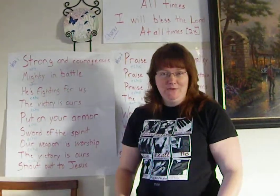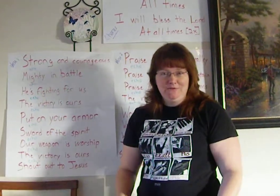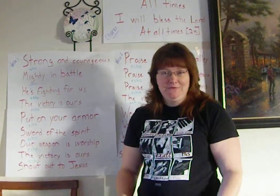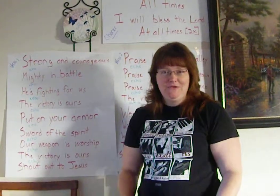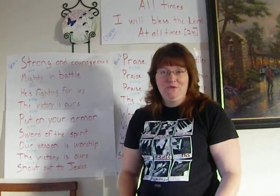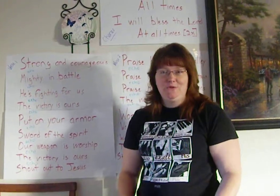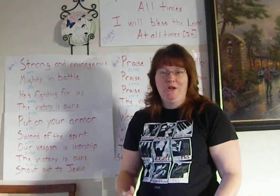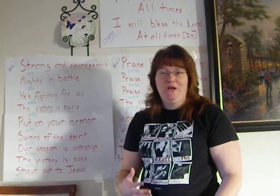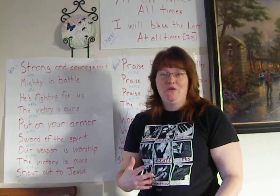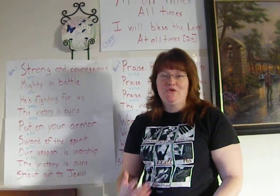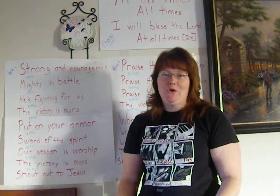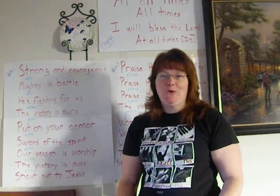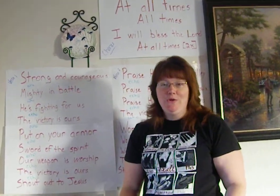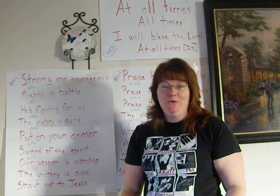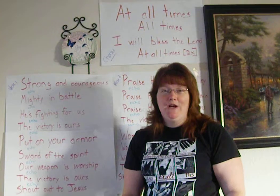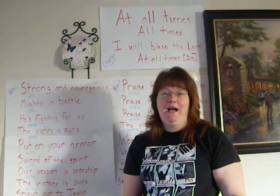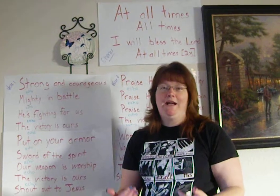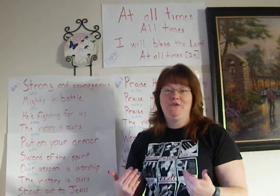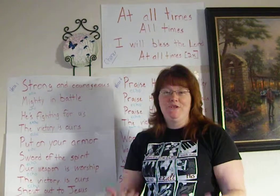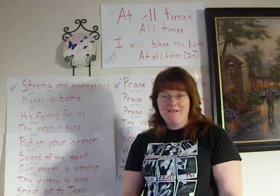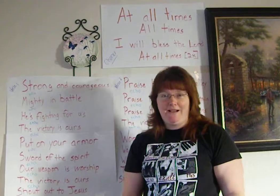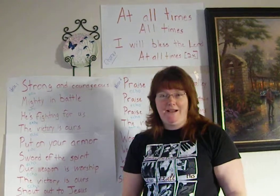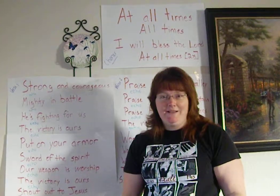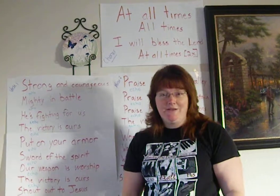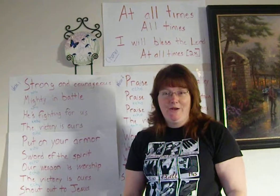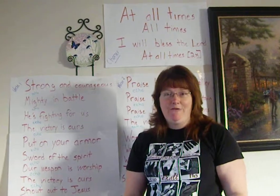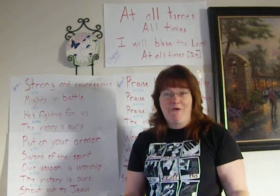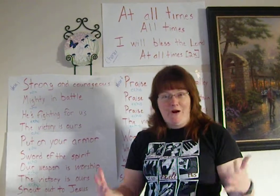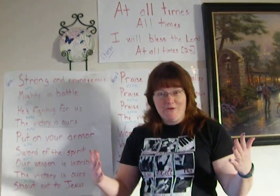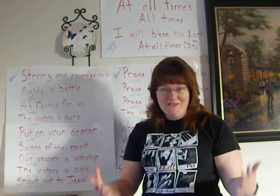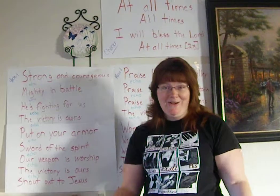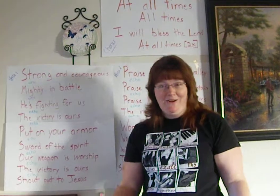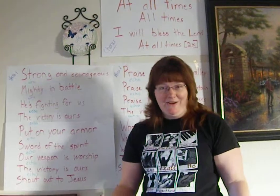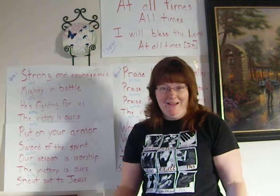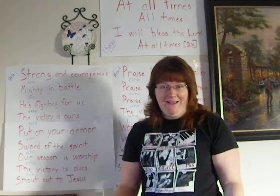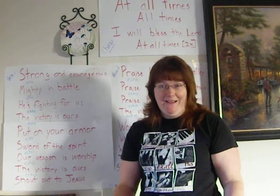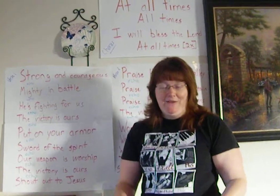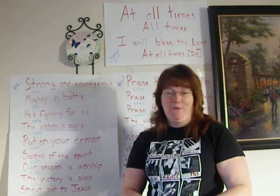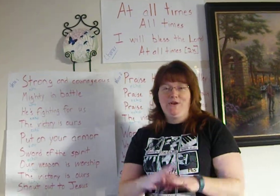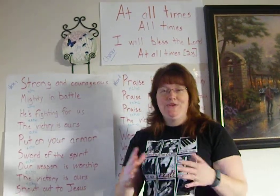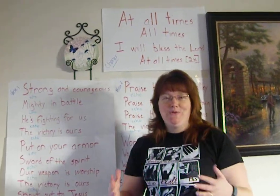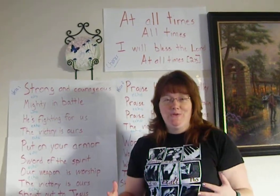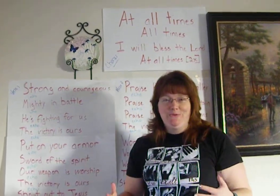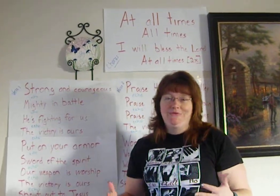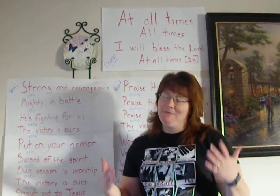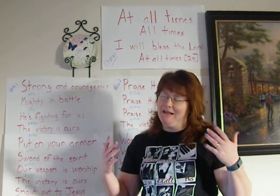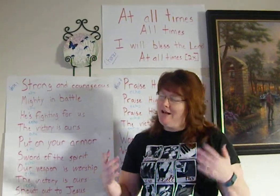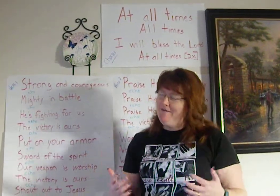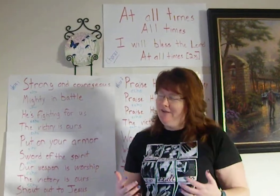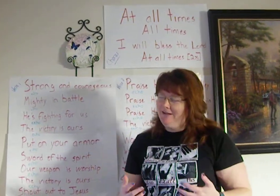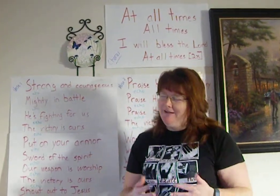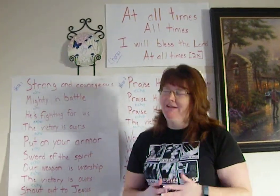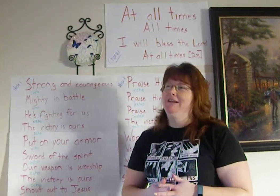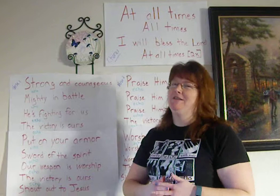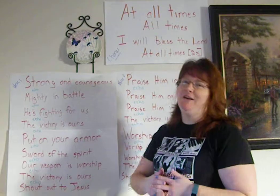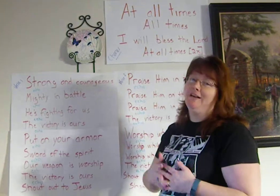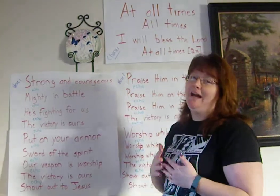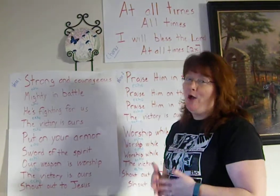video to show you how to do the signs for our song that we're going to do. It's going to be a lot of fun. It's called At